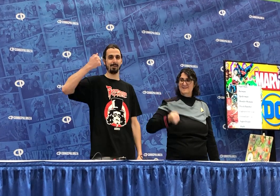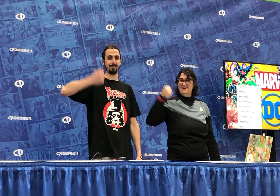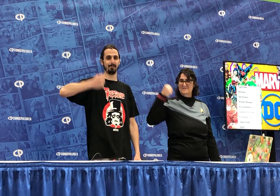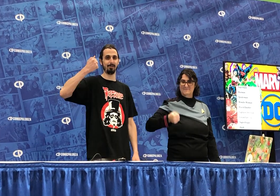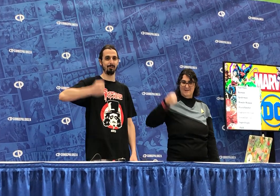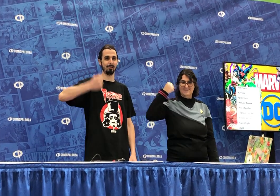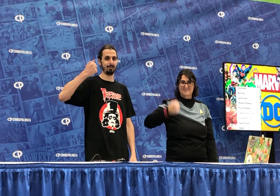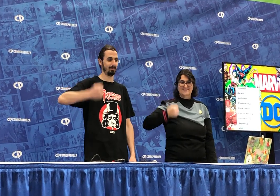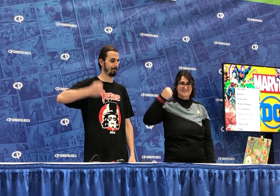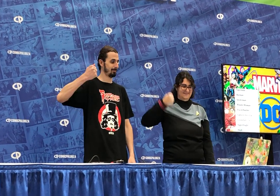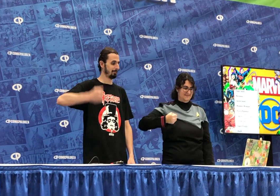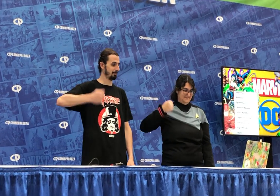Aquaman.